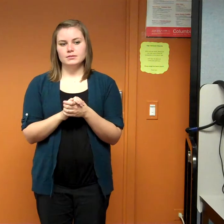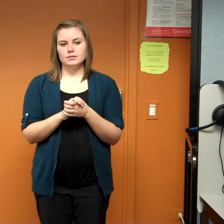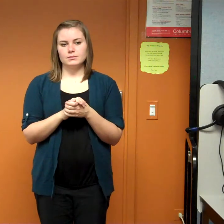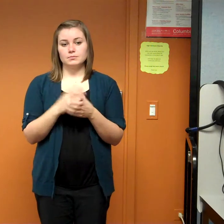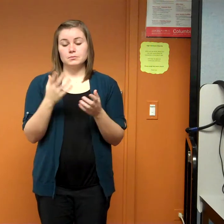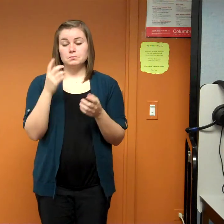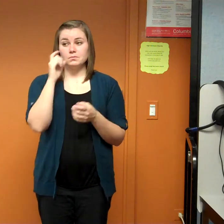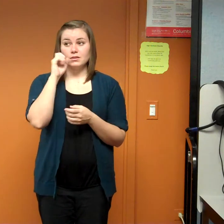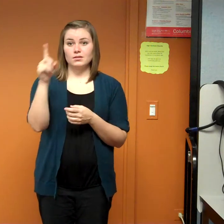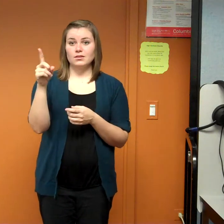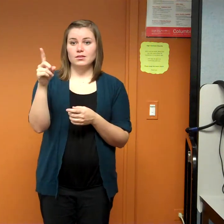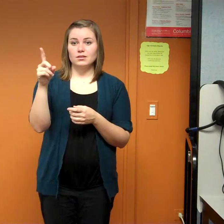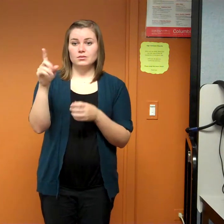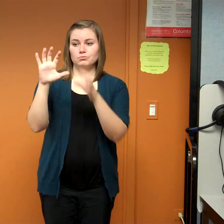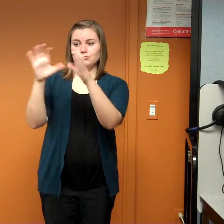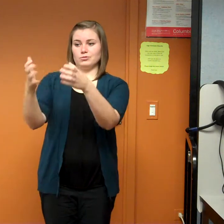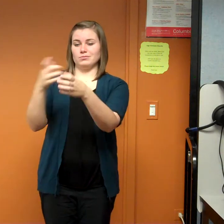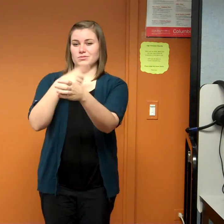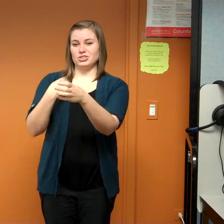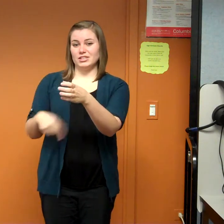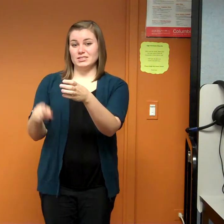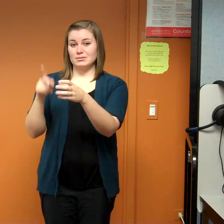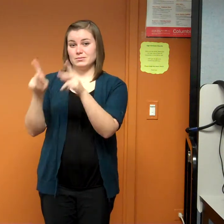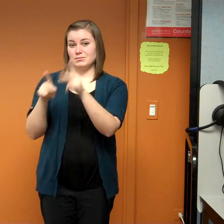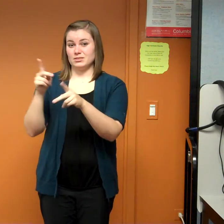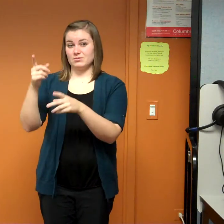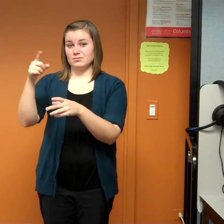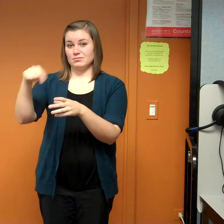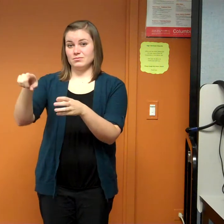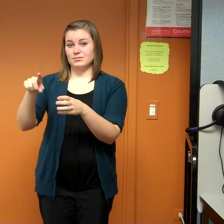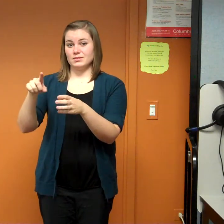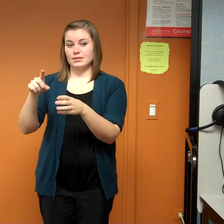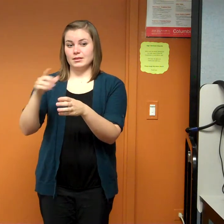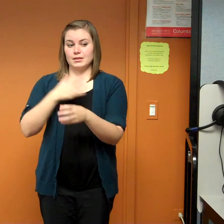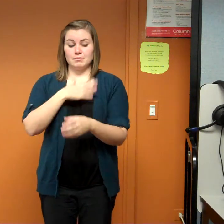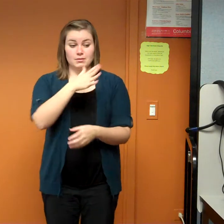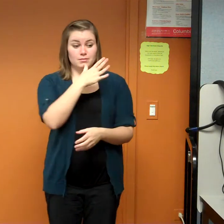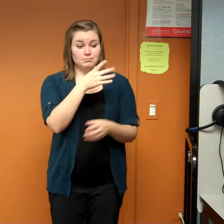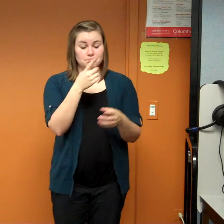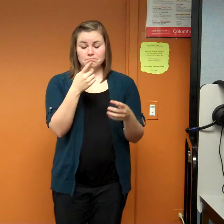a group of Chinese people walk by, and my mom says, we're following them. And